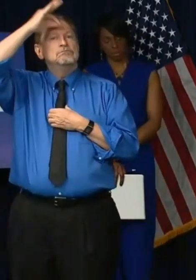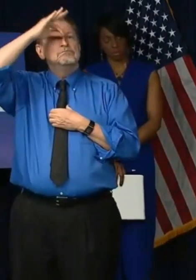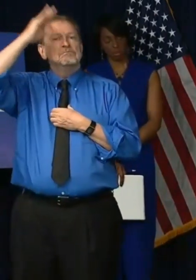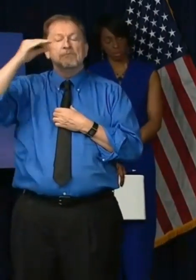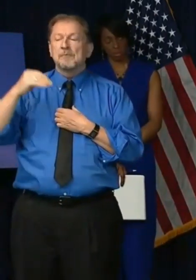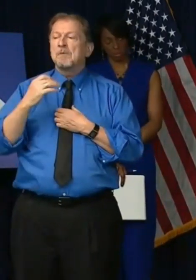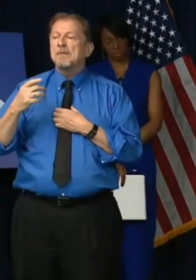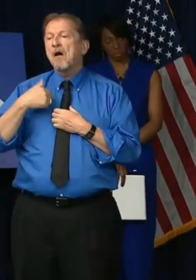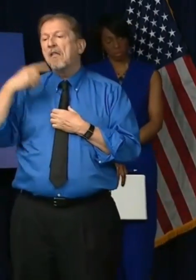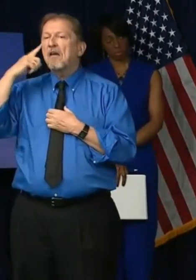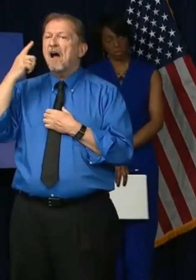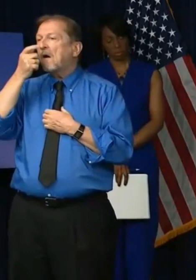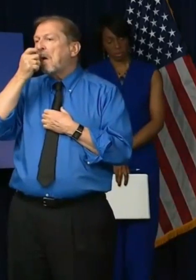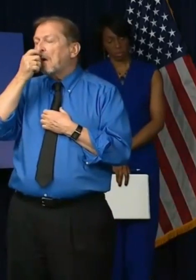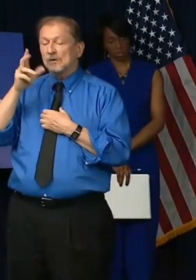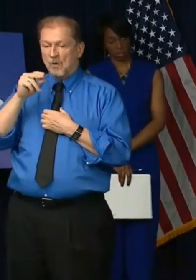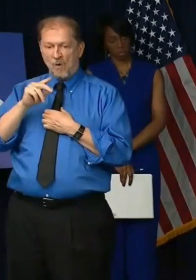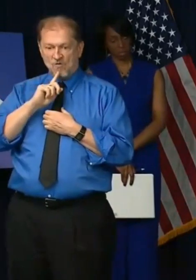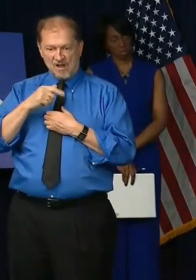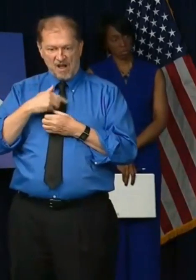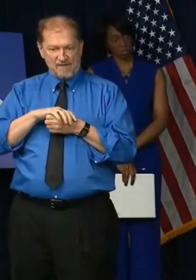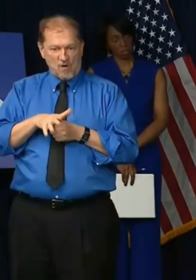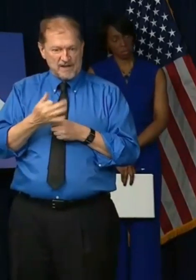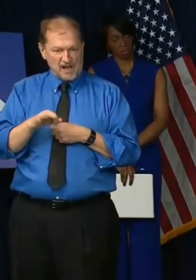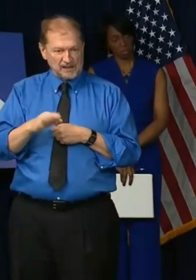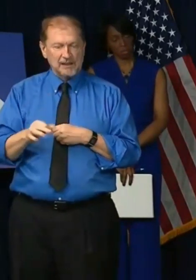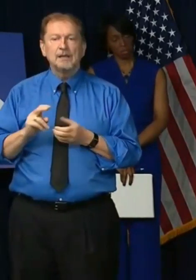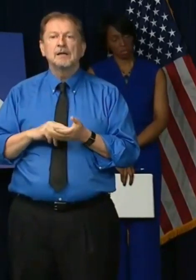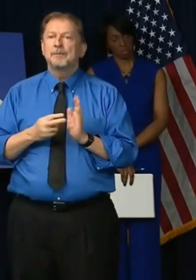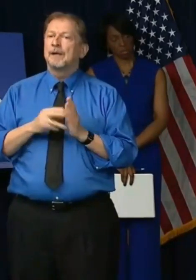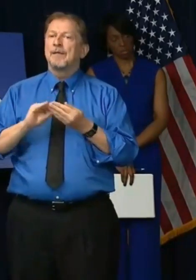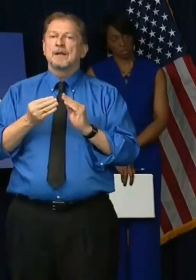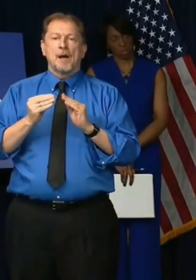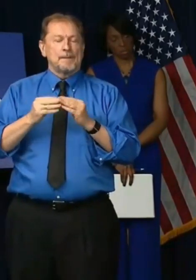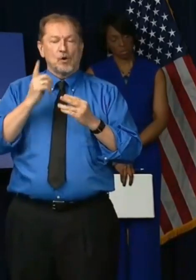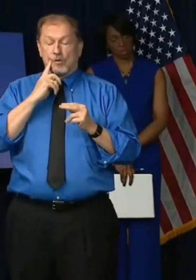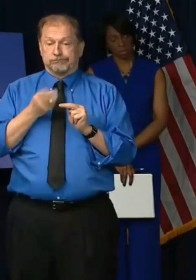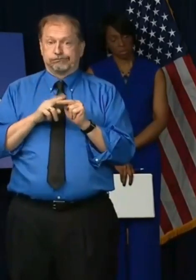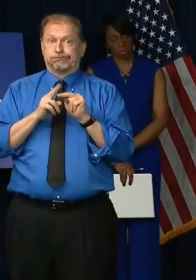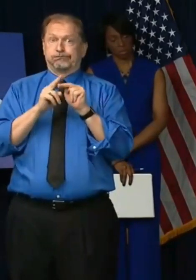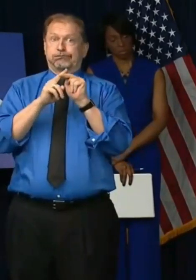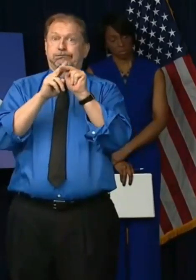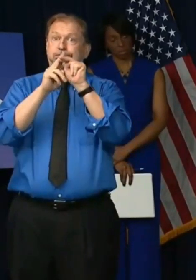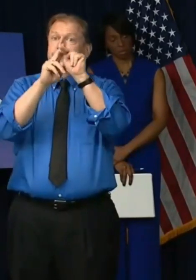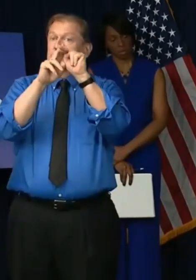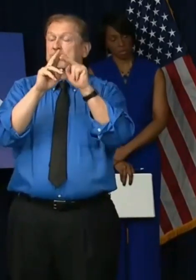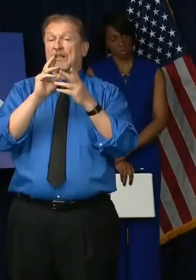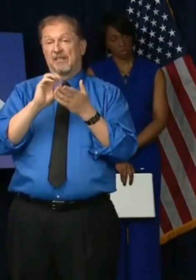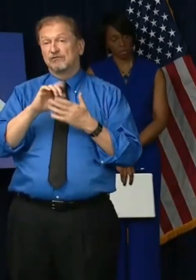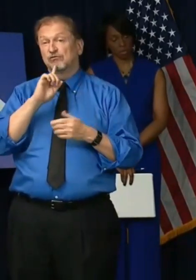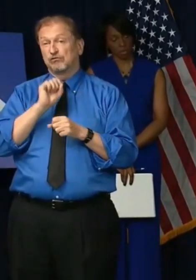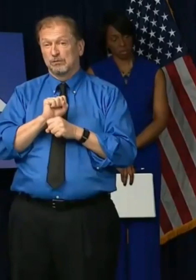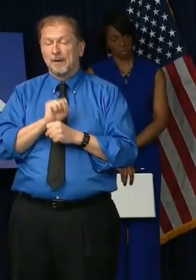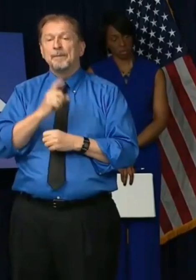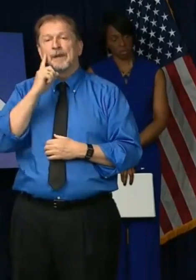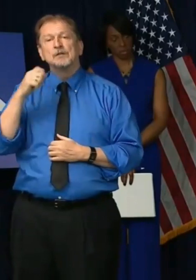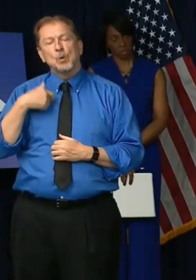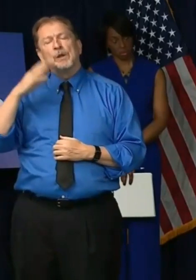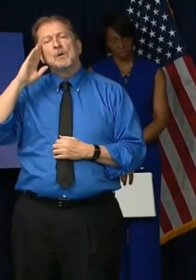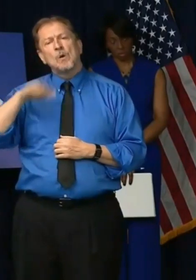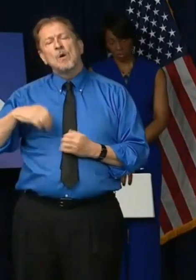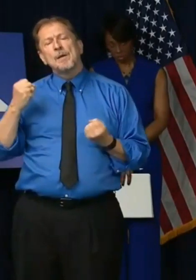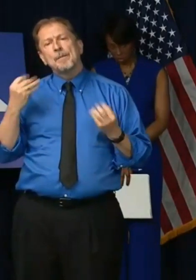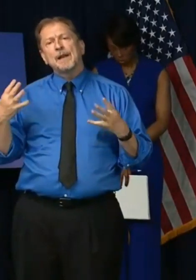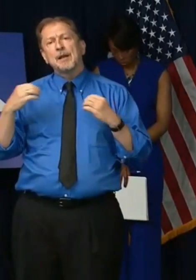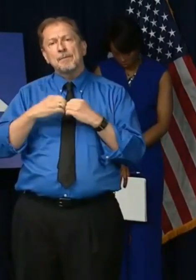had COVID-19, the number of people you're going to report as positive is just going to go up. That's a fact, because we know there are many more